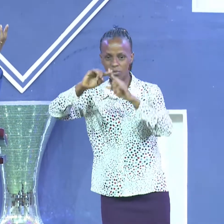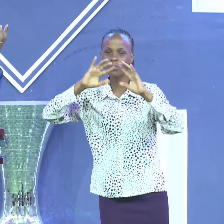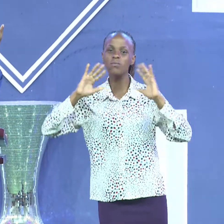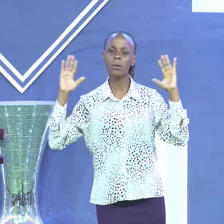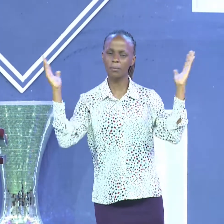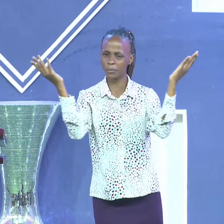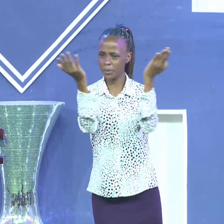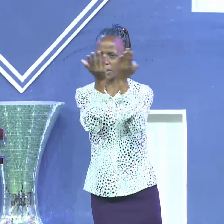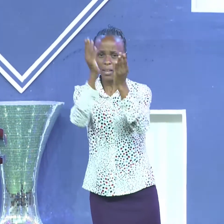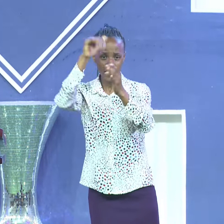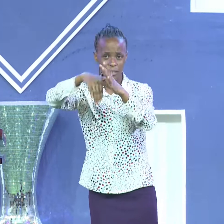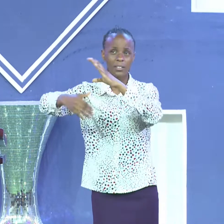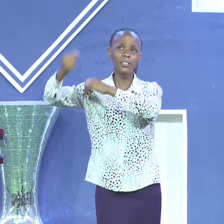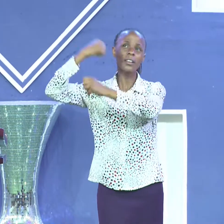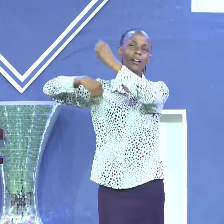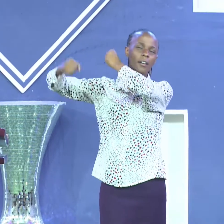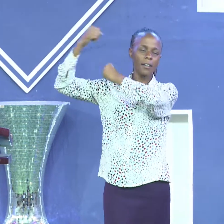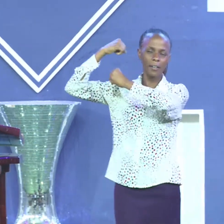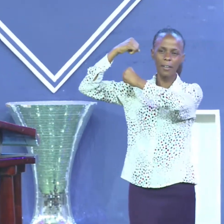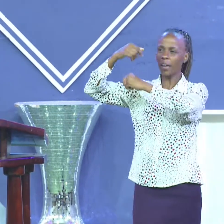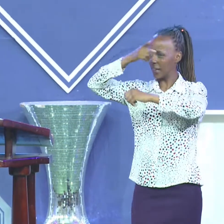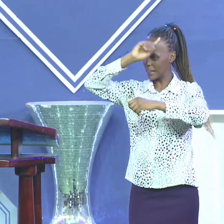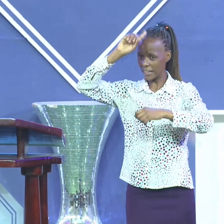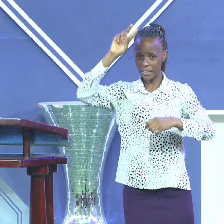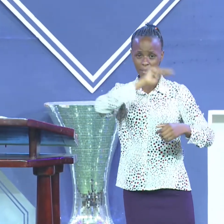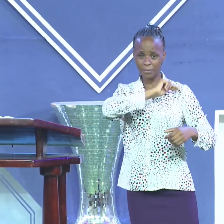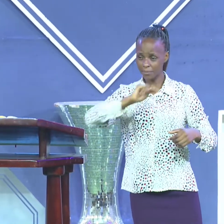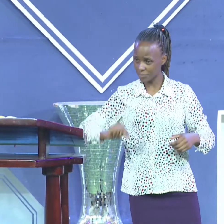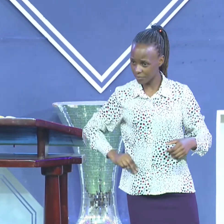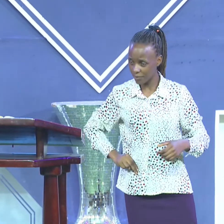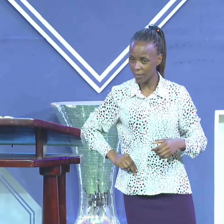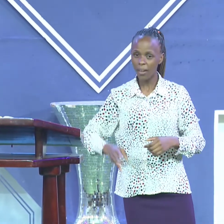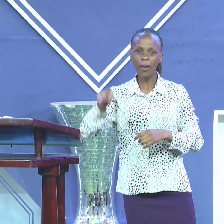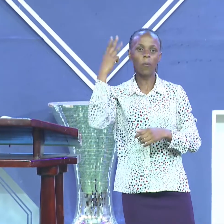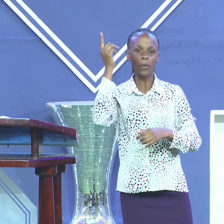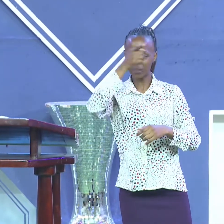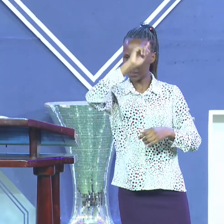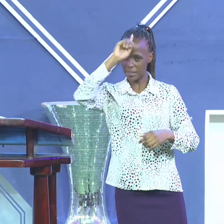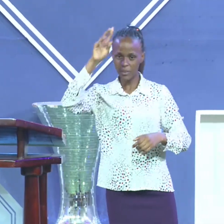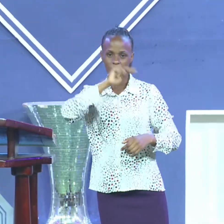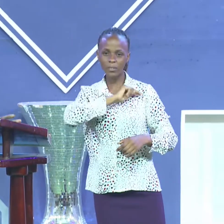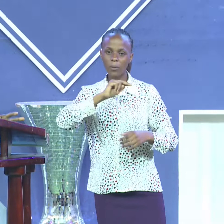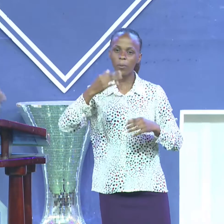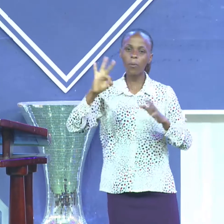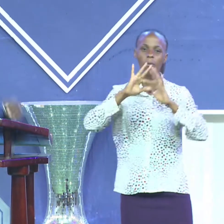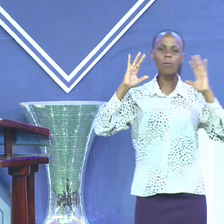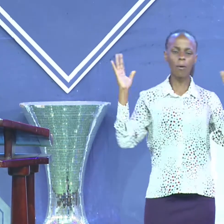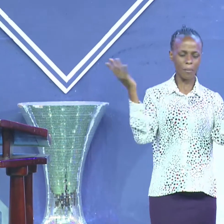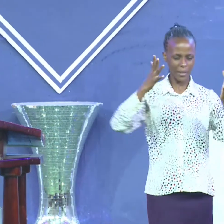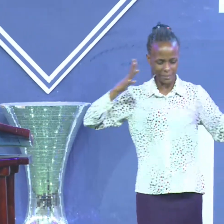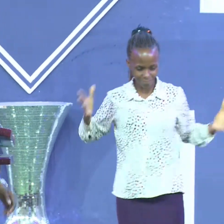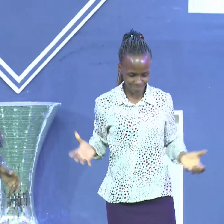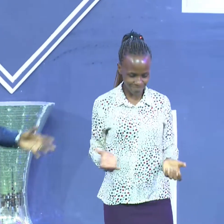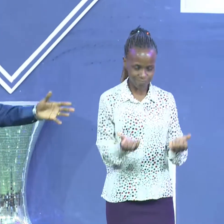went to Babylon. Mu bisere ebyo. In that time. Kabaka Nebuchadnezzar. King Nebuchadnezzar. Yali kabaka wa Babylon. Was the king of Babylon. N'abakwata bonna.